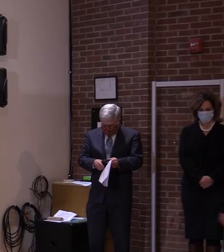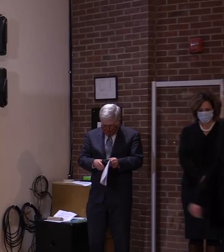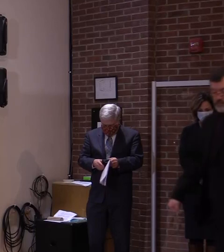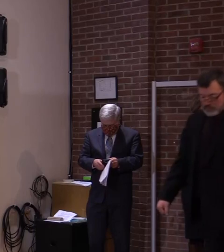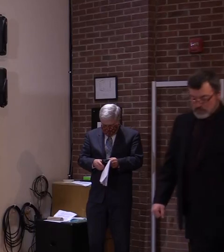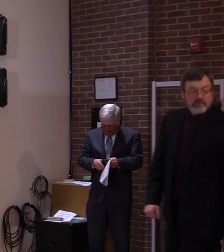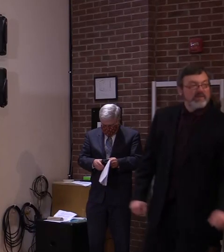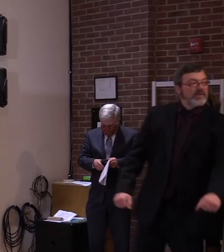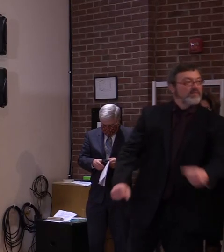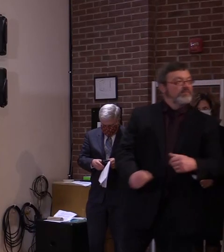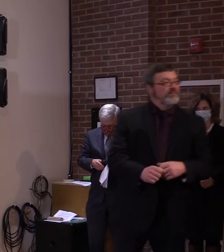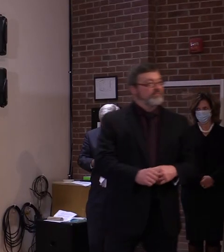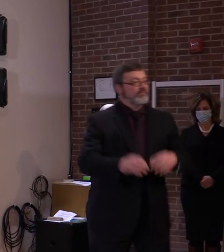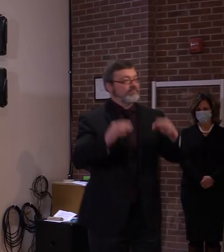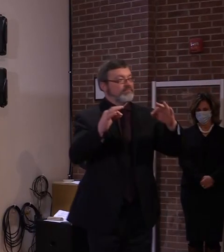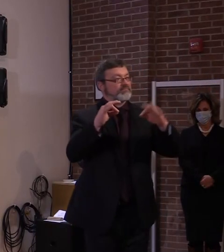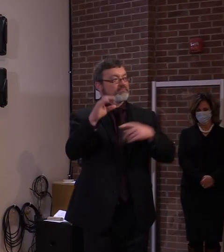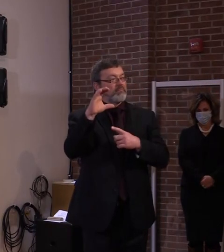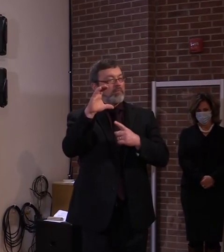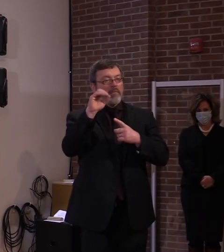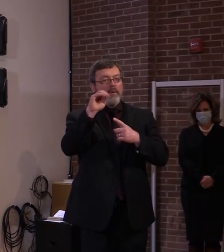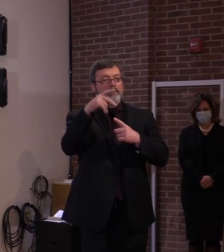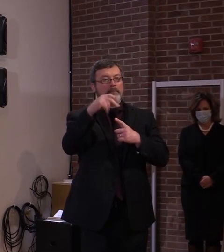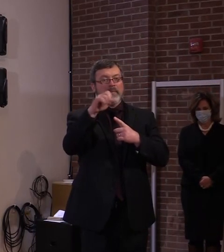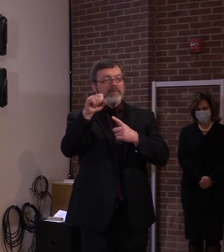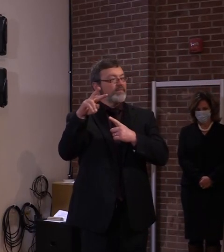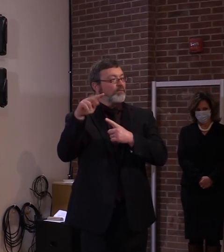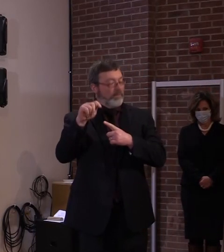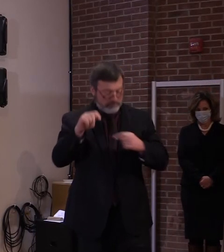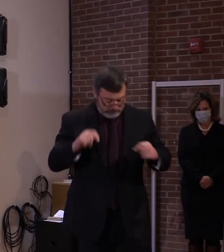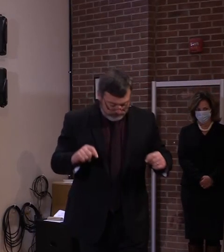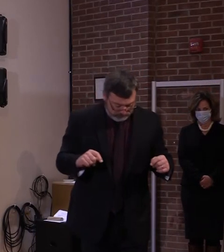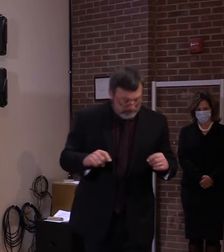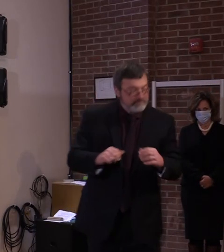All right, Tom Davis, Compass Vermont.